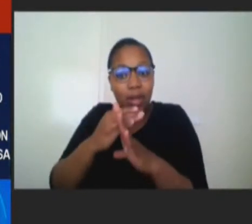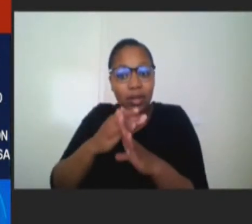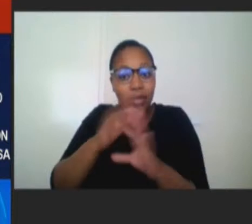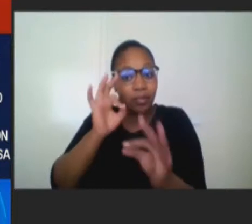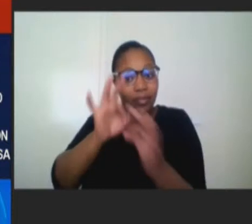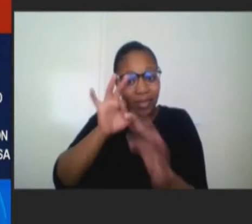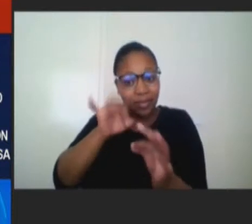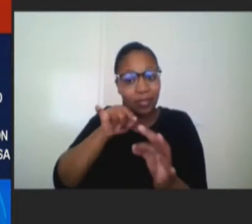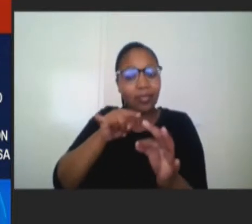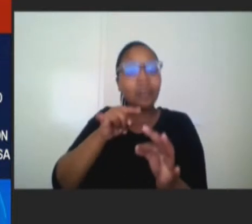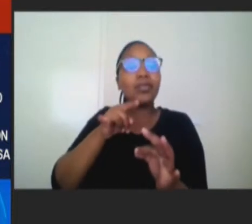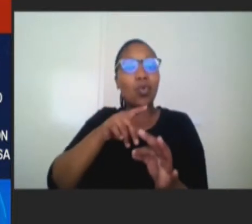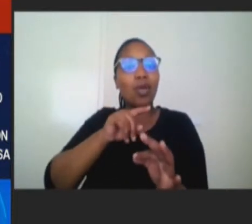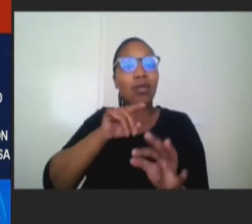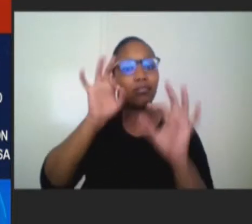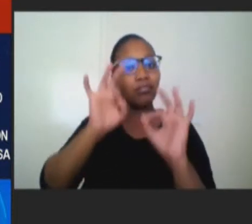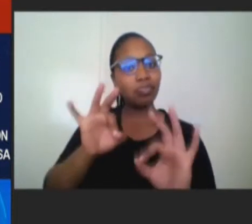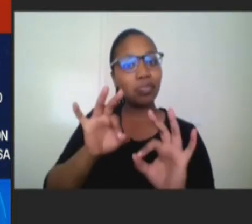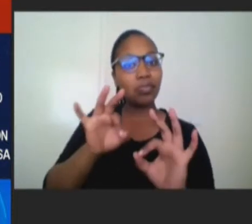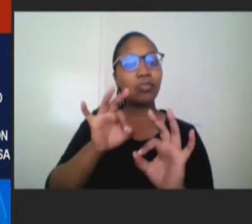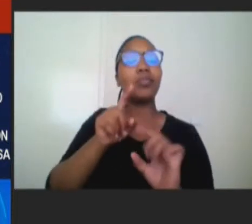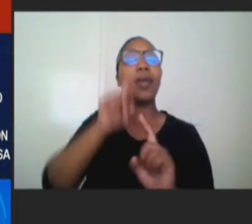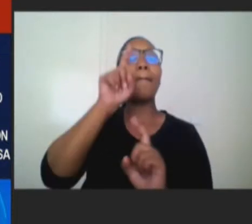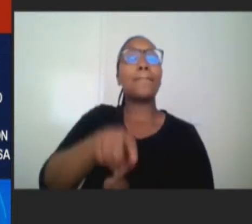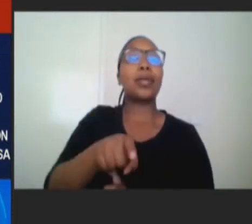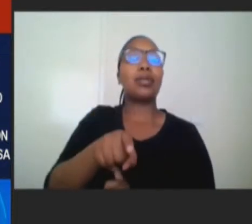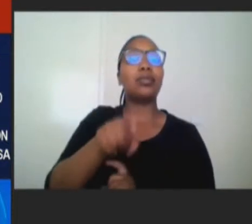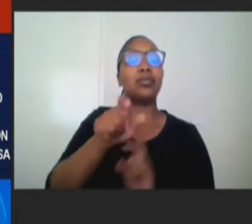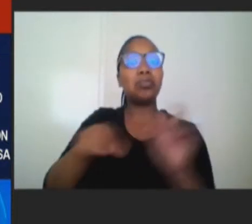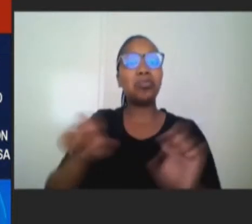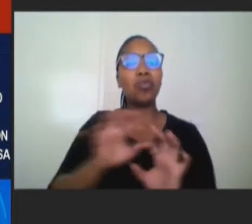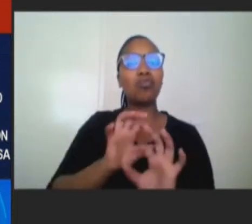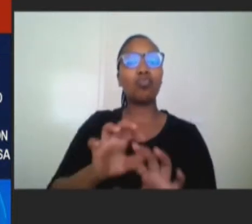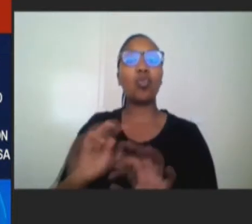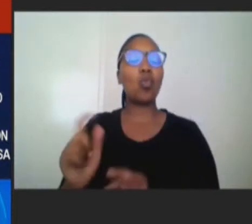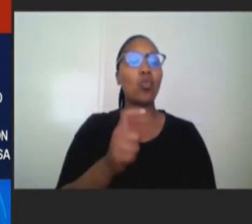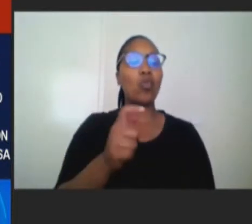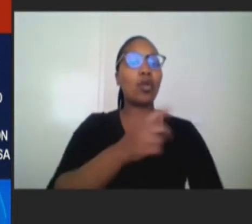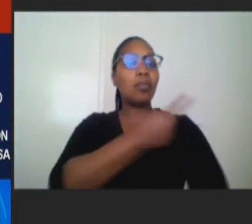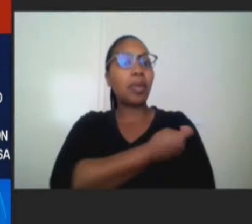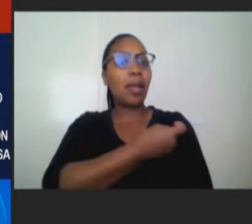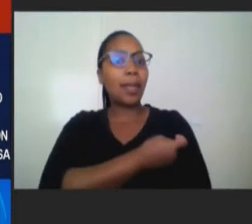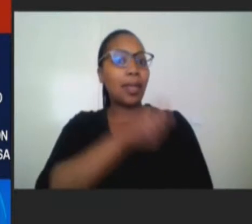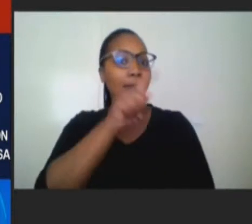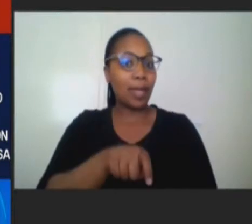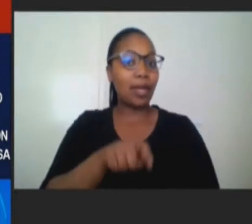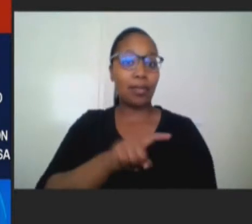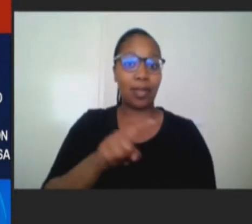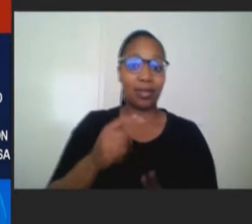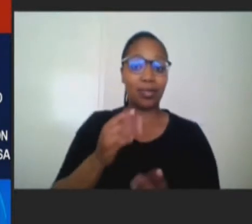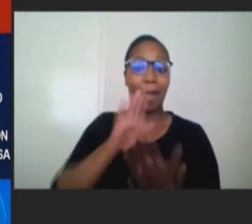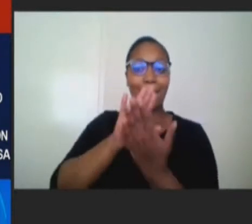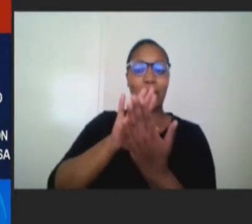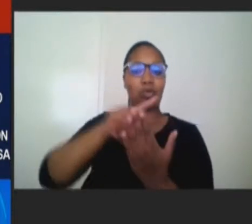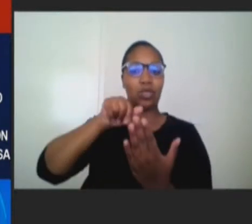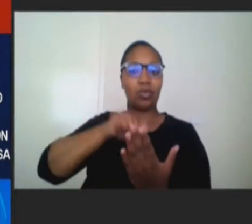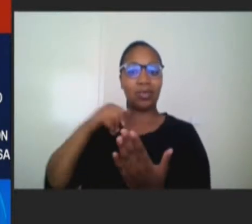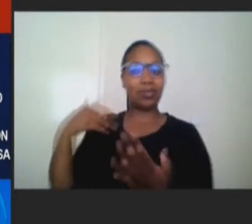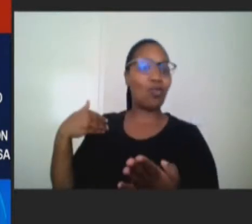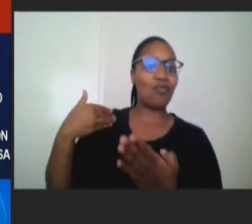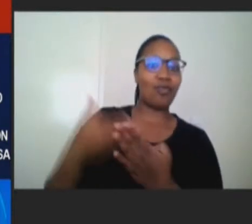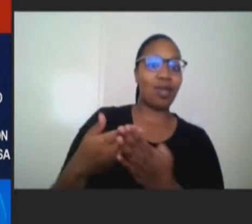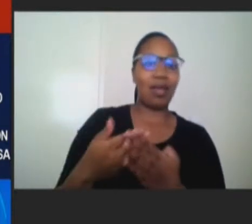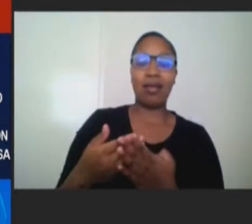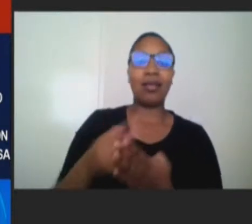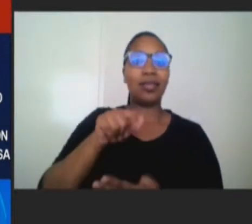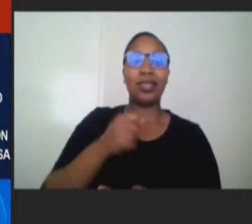introduction of mandates. Our approach as government thus far has been to say that we will not have